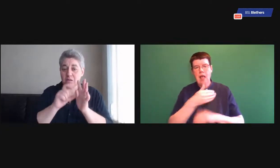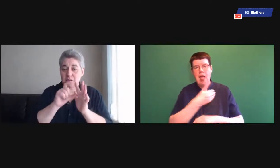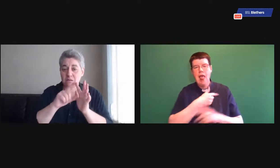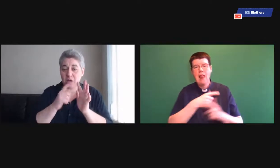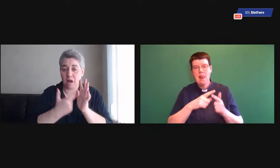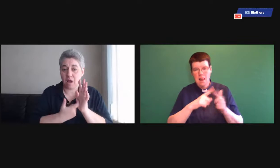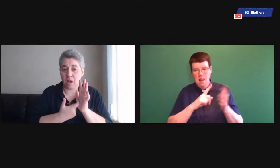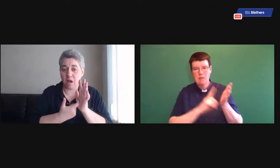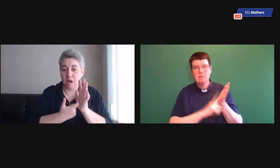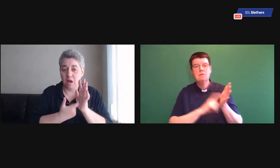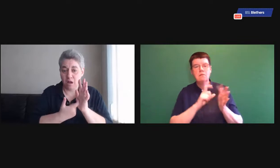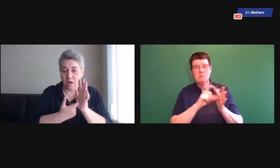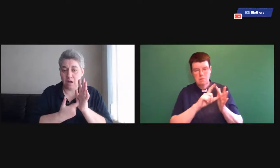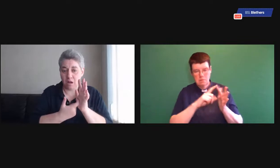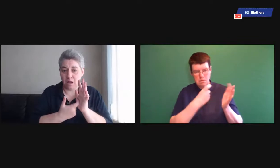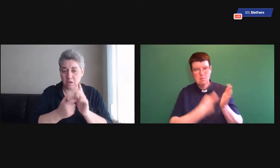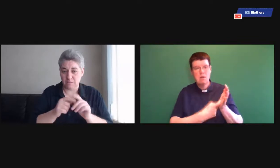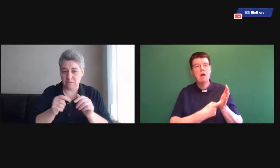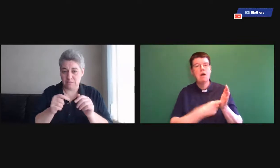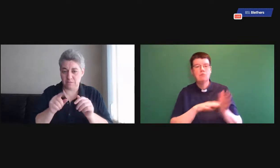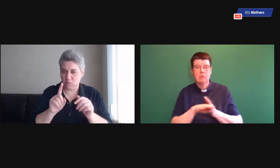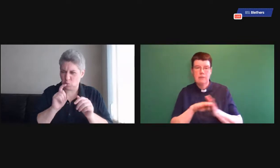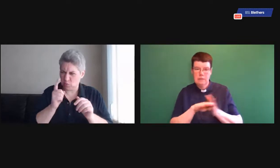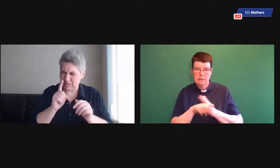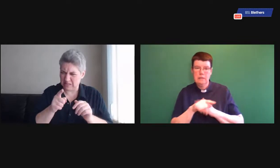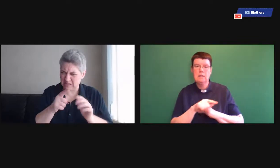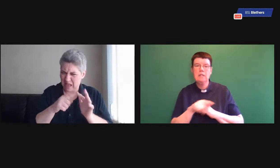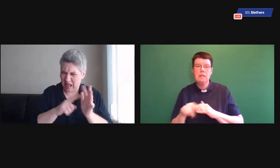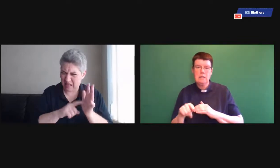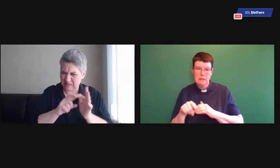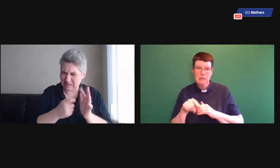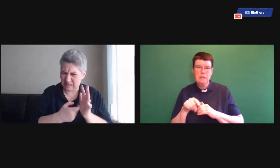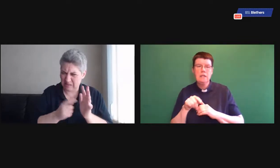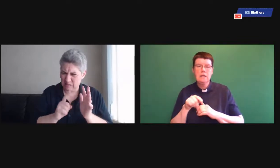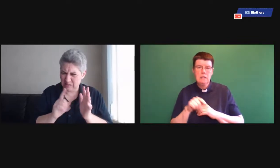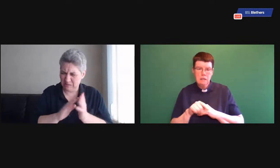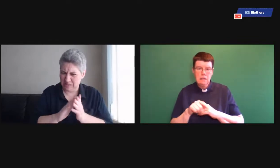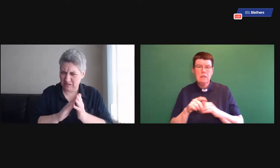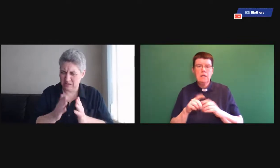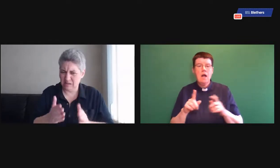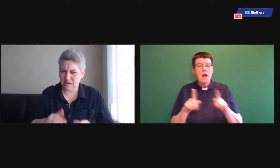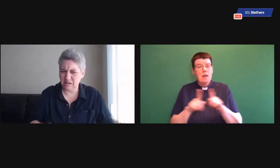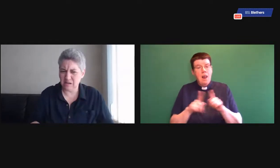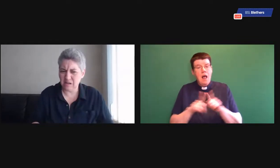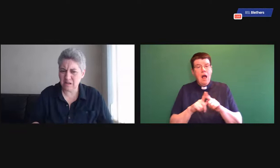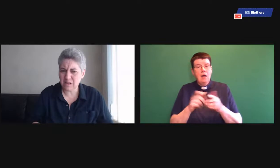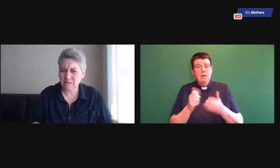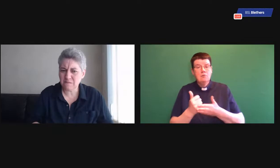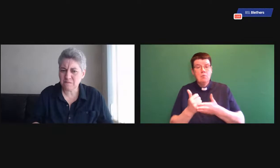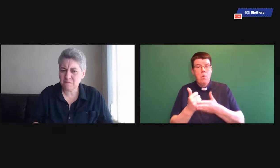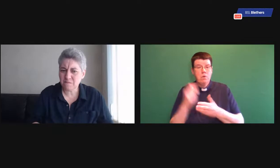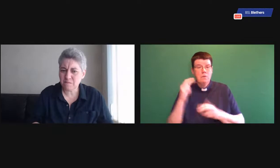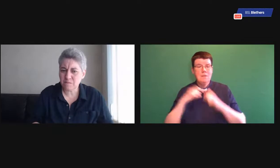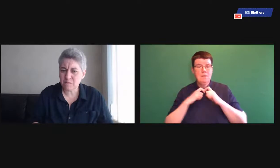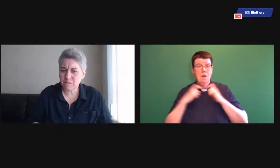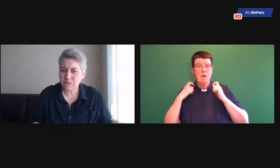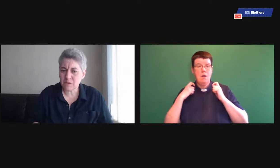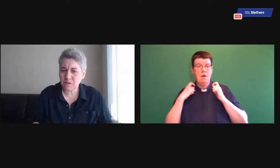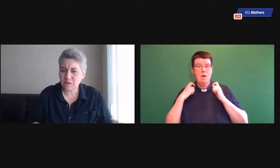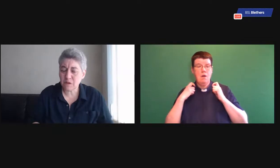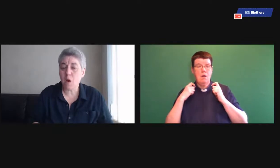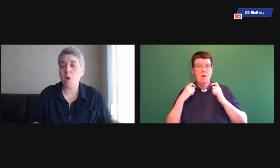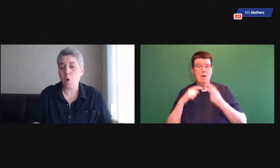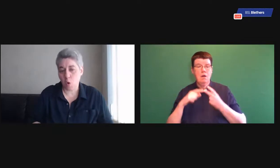prepare things. So the elders, that sign I'm using, it's the elders within our church. They do all the training. So what's an elder?